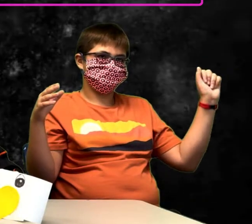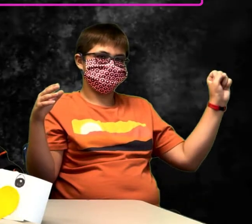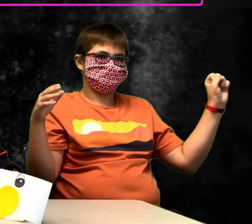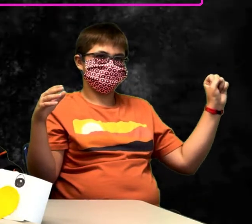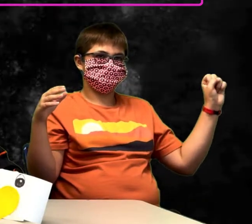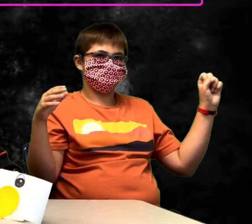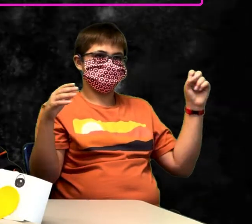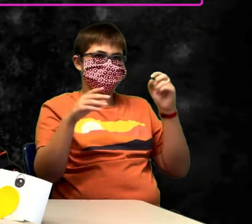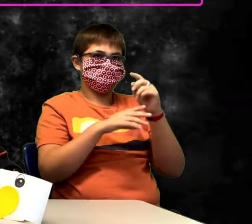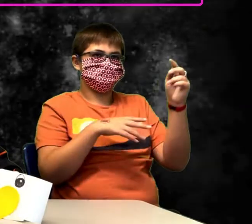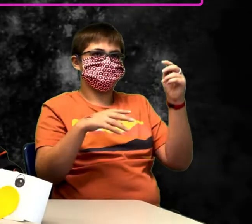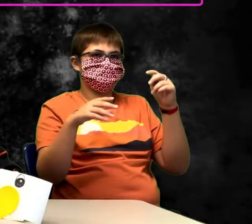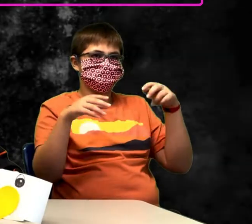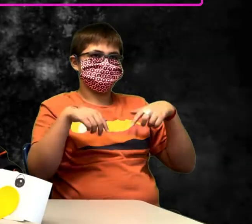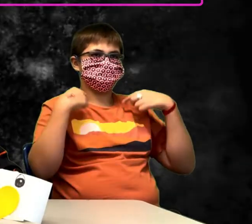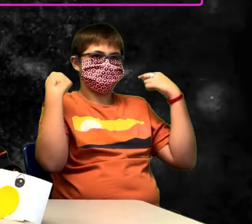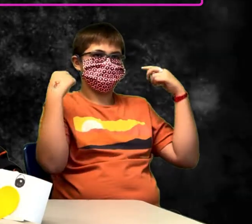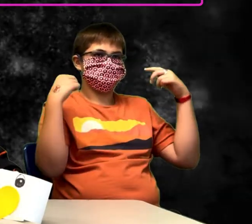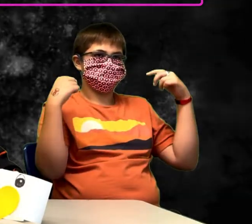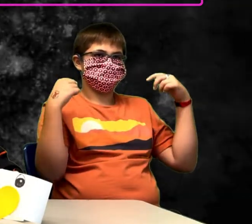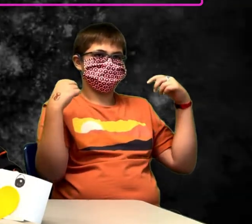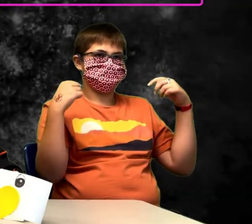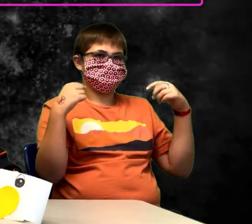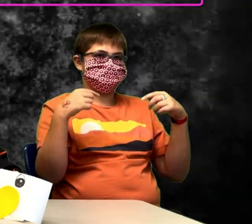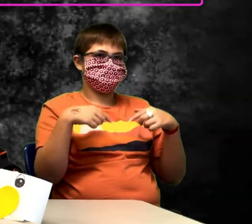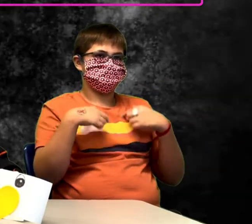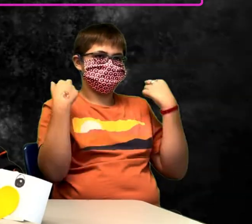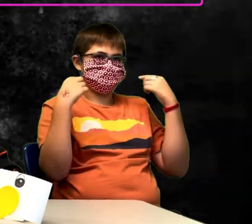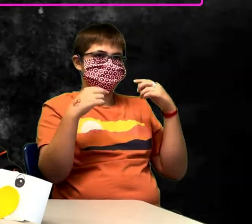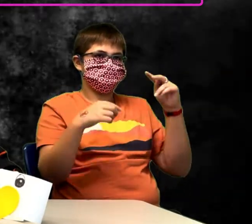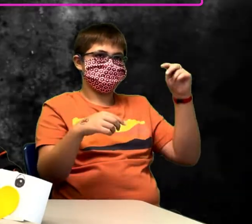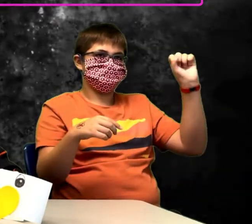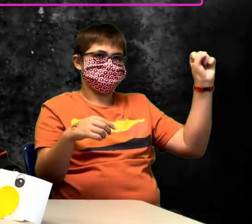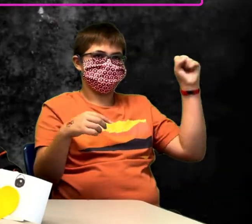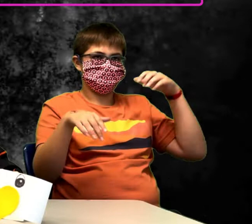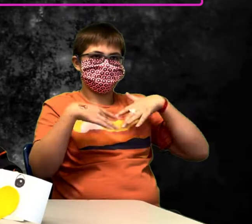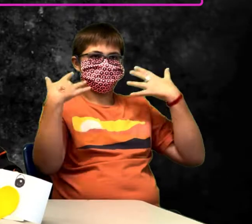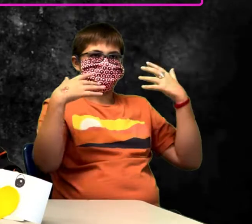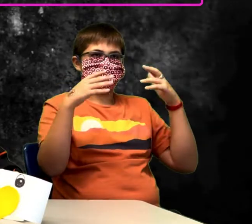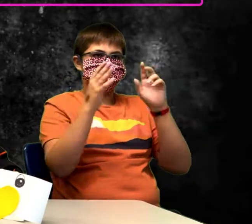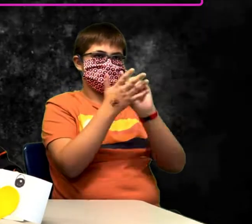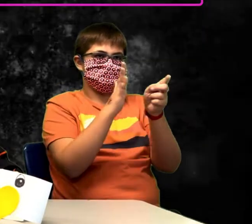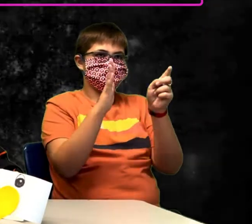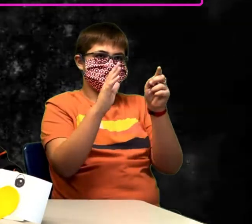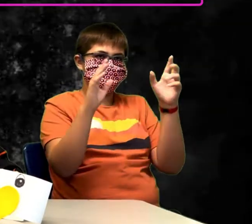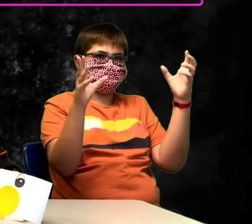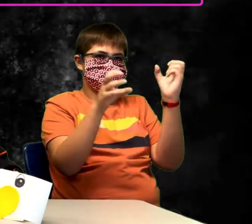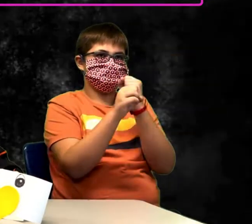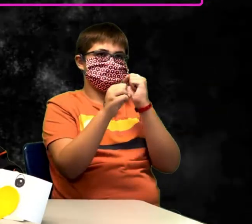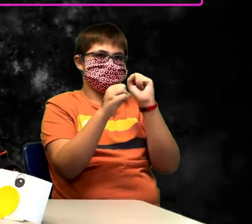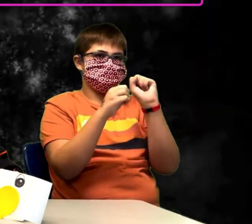PBIS event of the month is Minute to Win It. Save up your points.